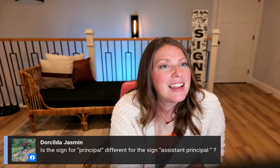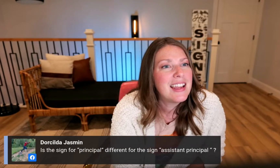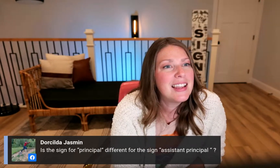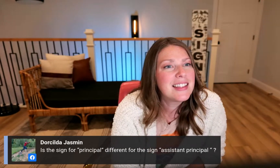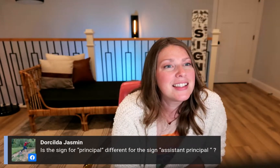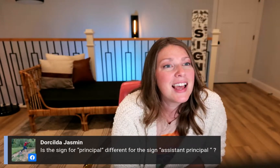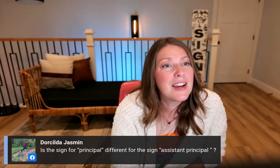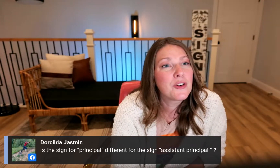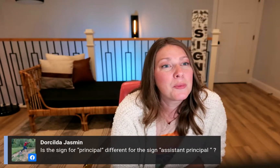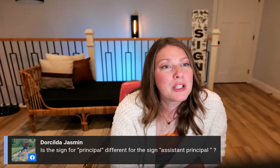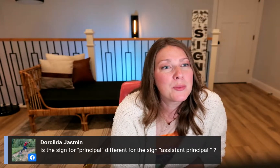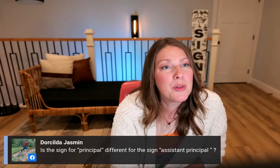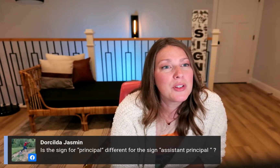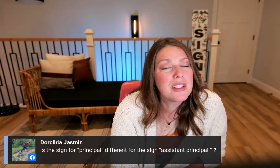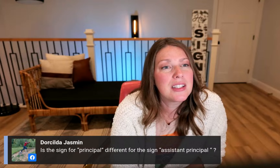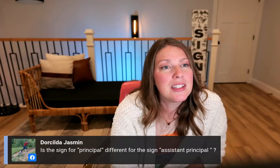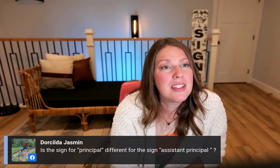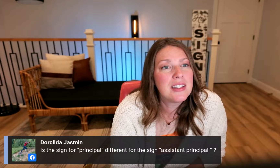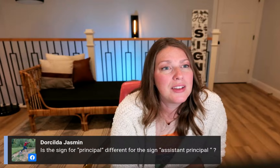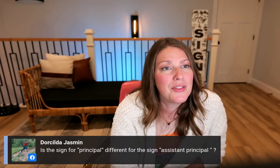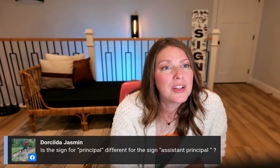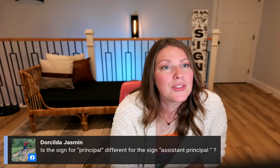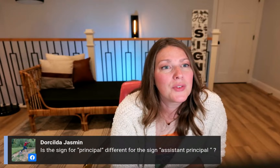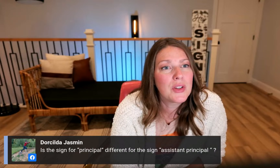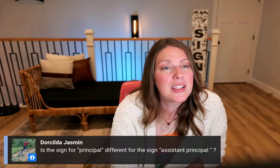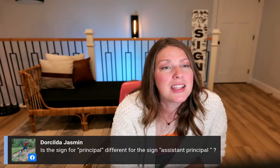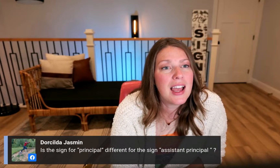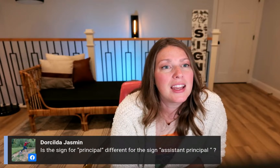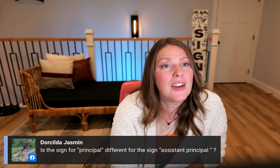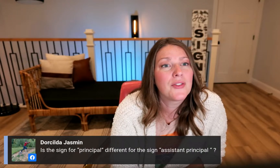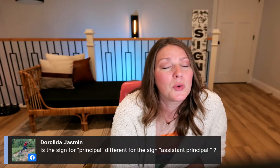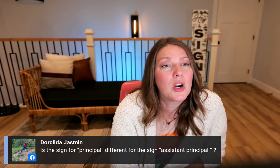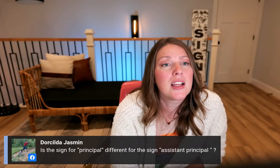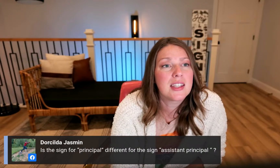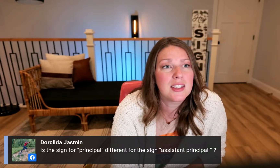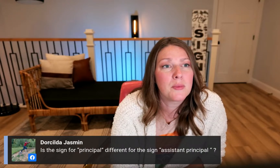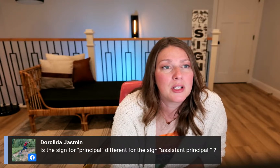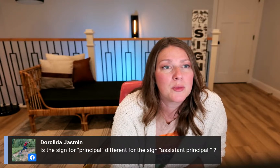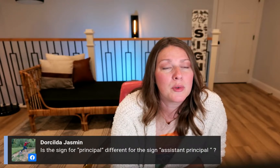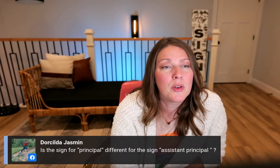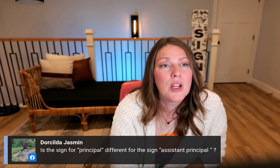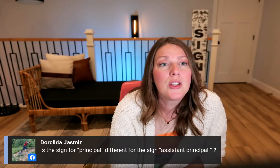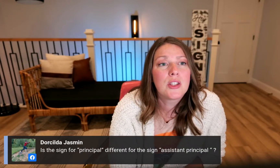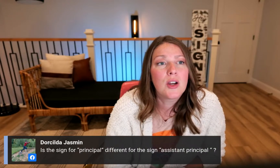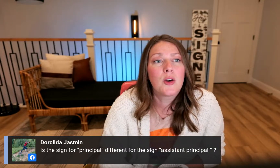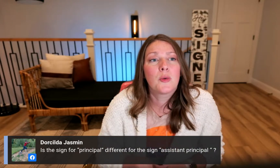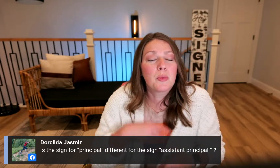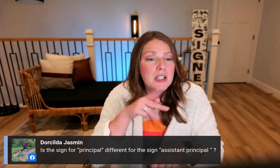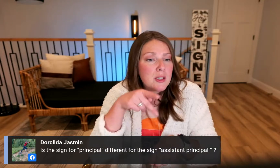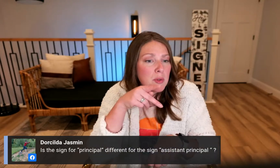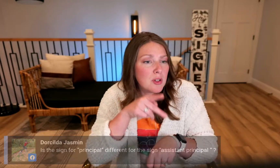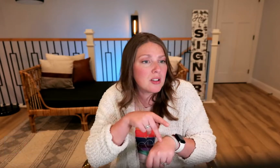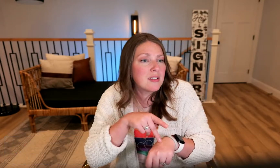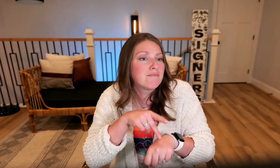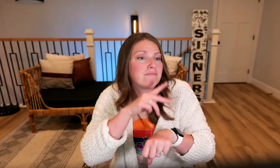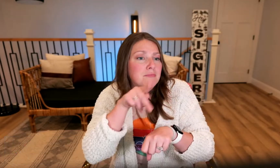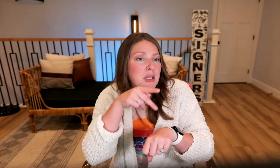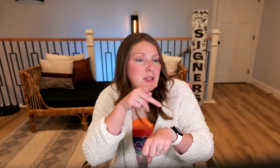Is the sign for principal different for the sign for assistant principal? So